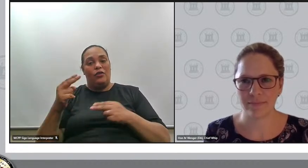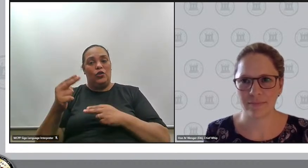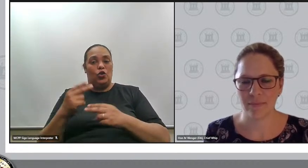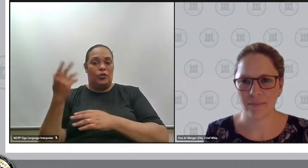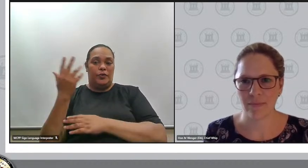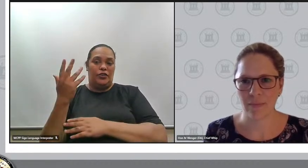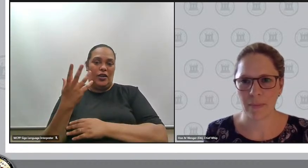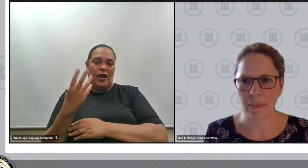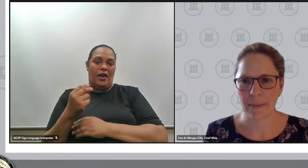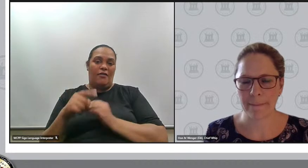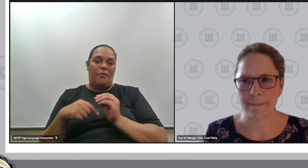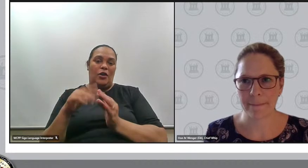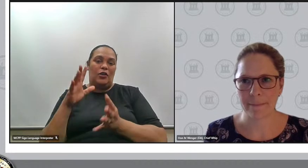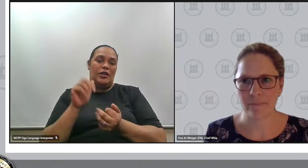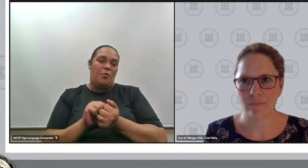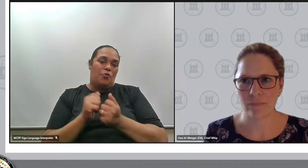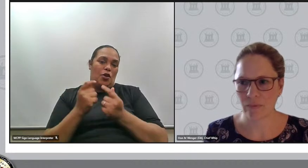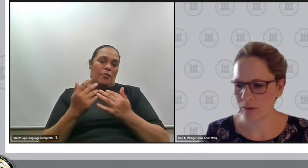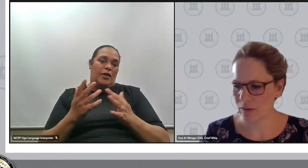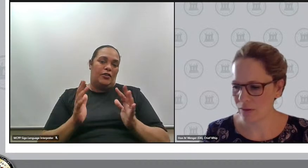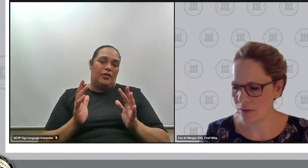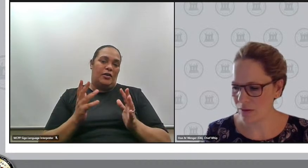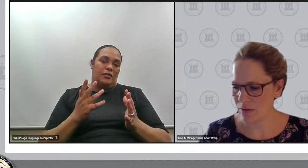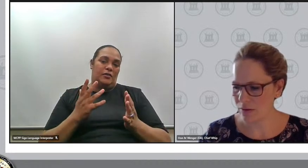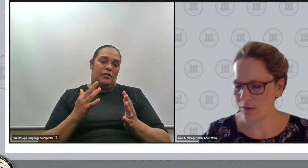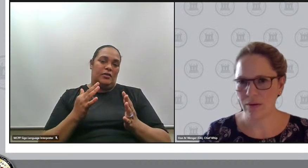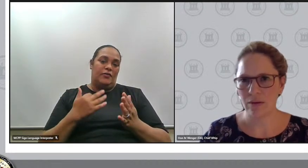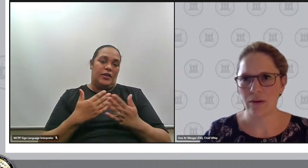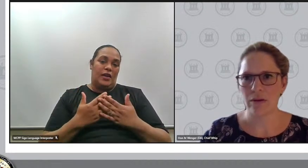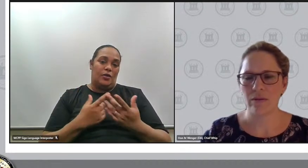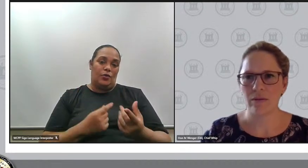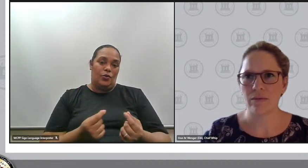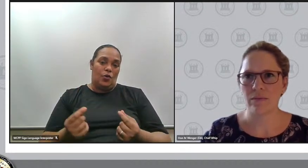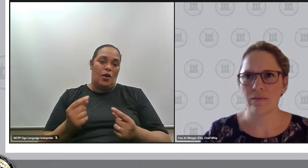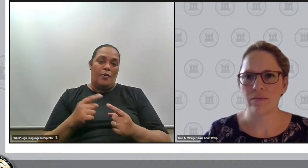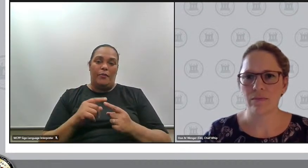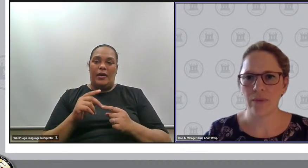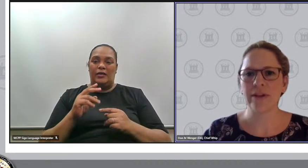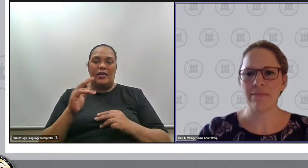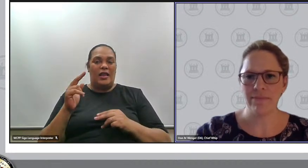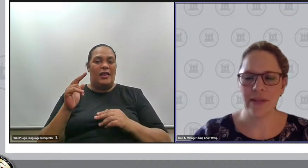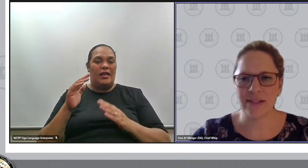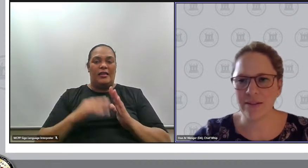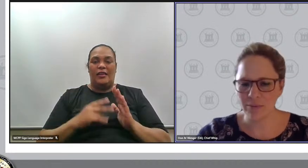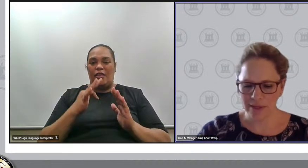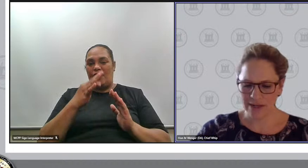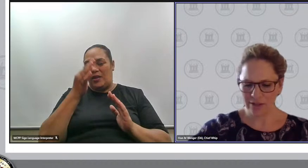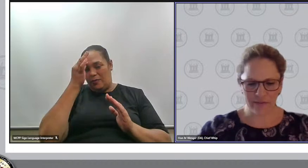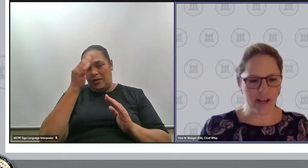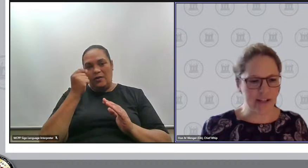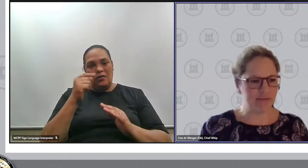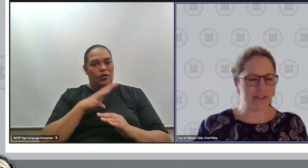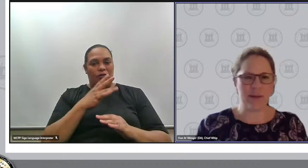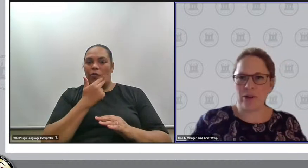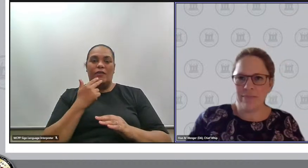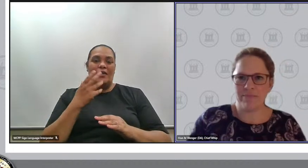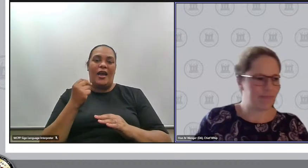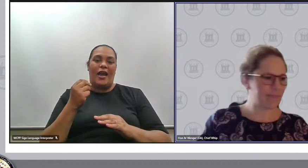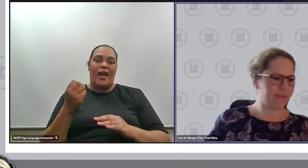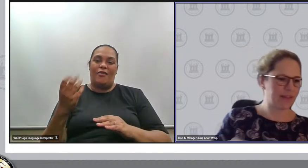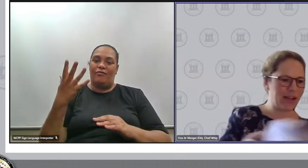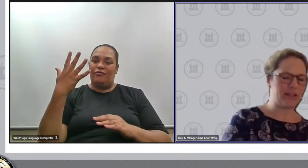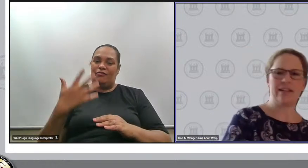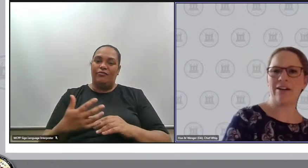presentation just on a summary on the budget, if I may, for flighted. It'll take less than 3 minutes. Okay. Yes, that will be nice to have a high-level summary.